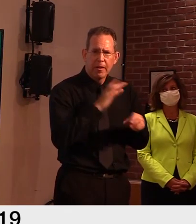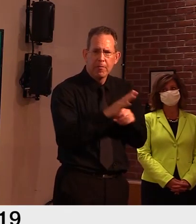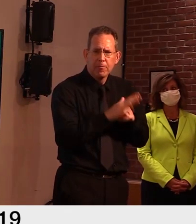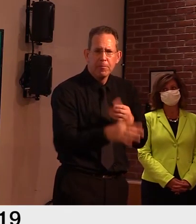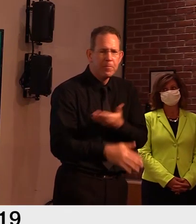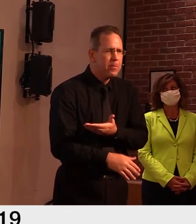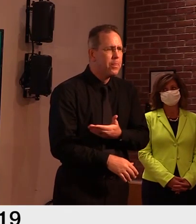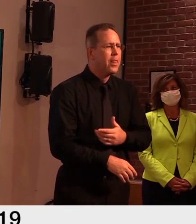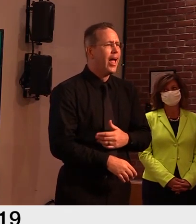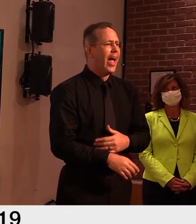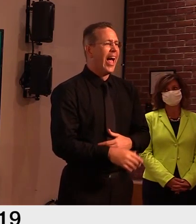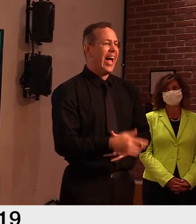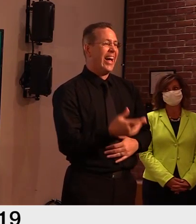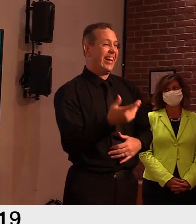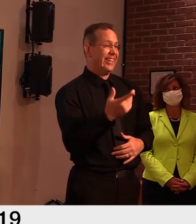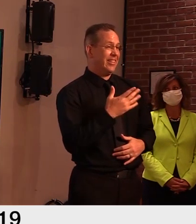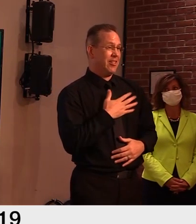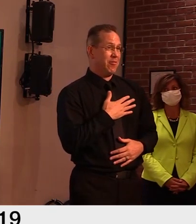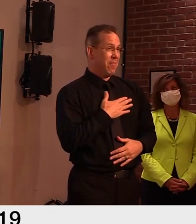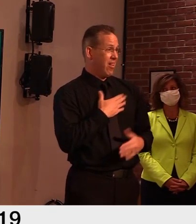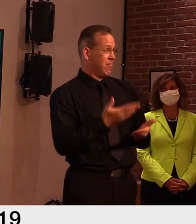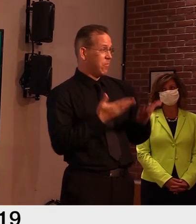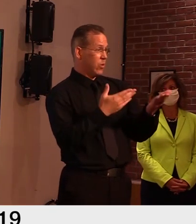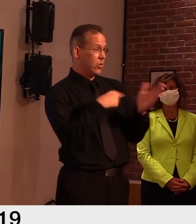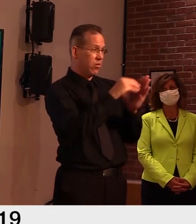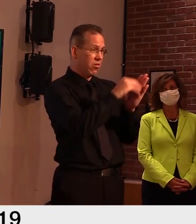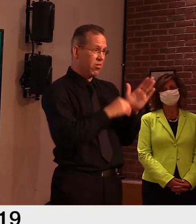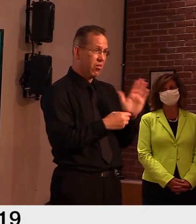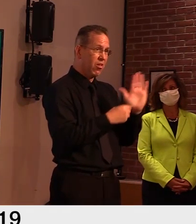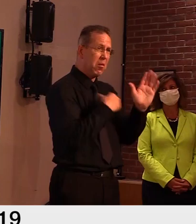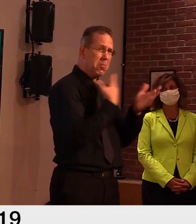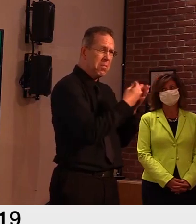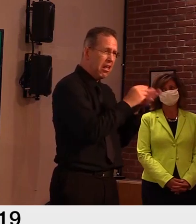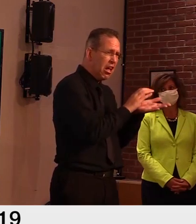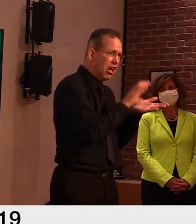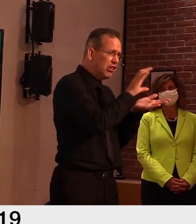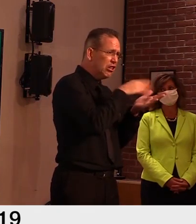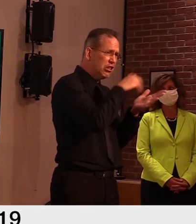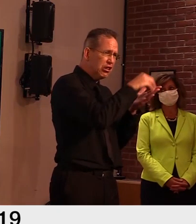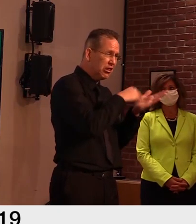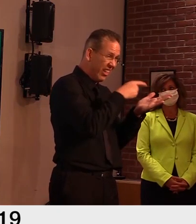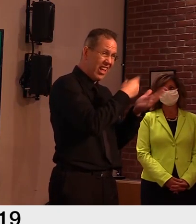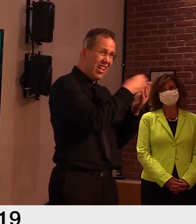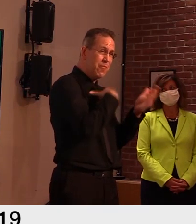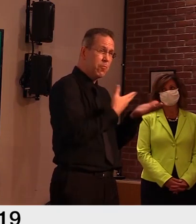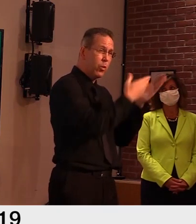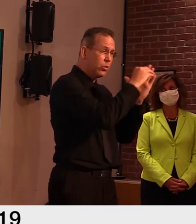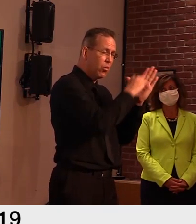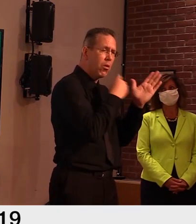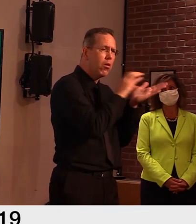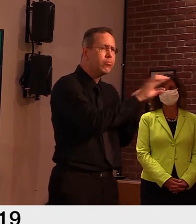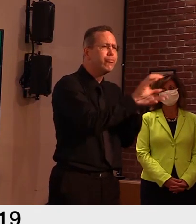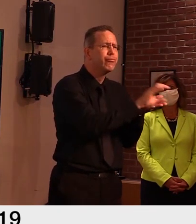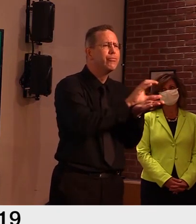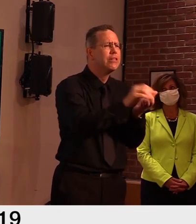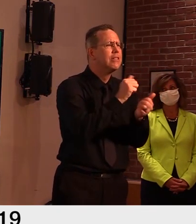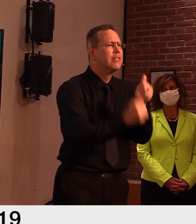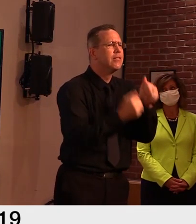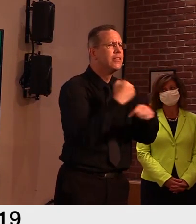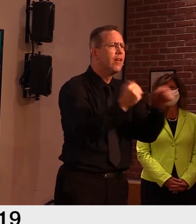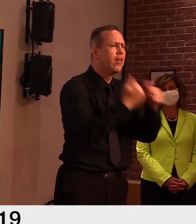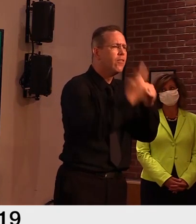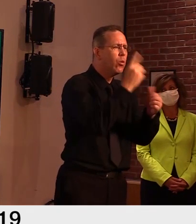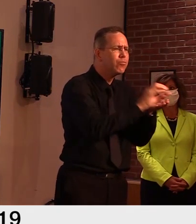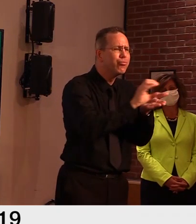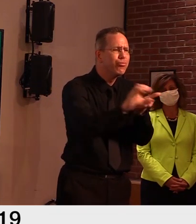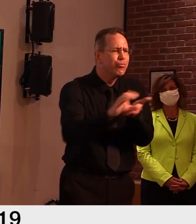it enough to keep some of the businesses you're concerned about? Yeah, I don't think there's enough money there.